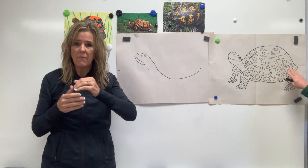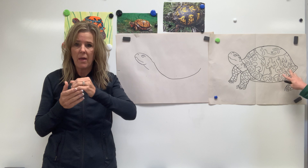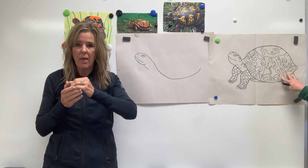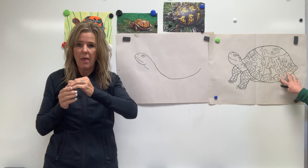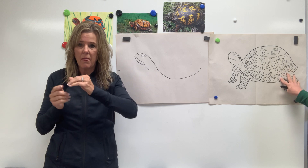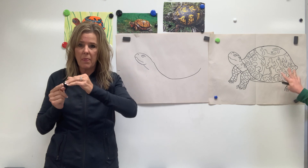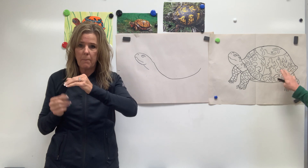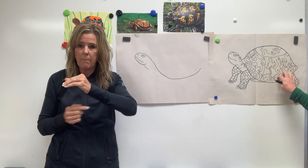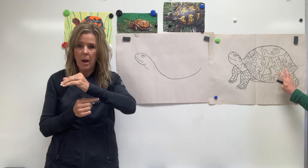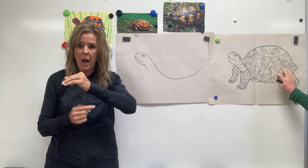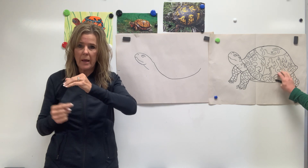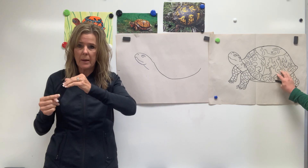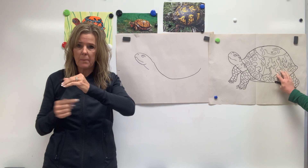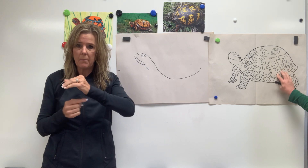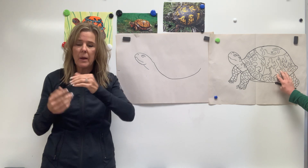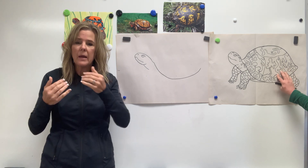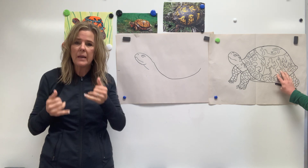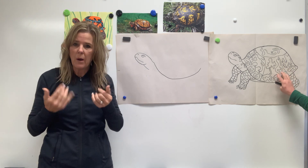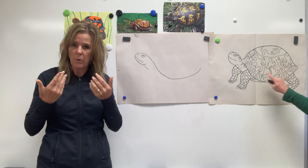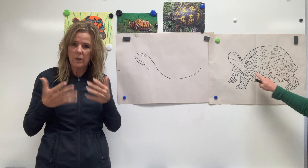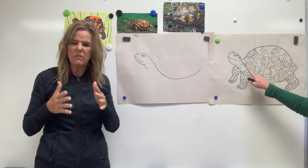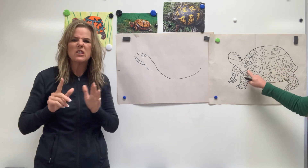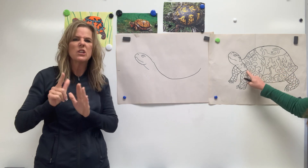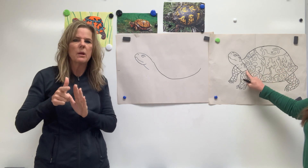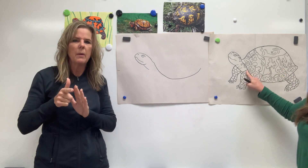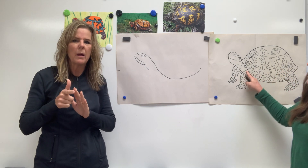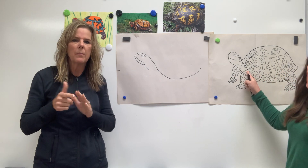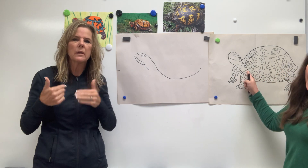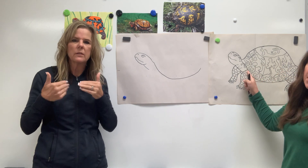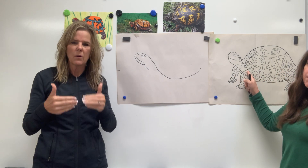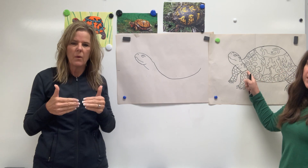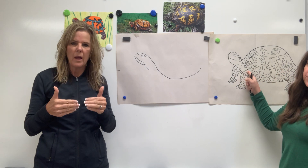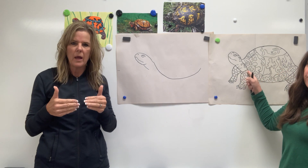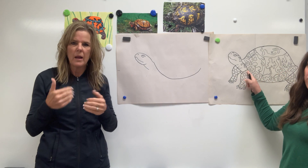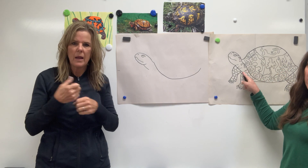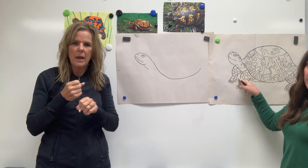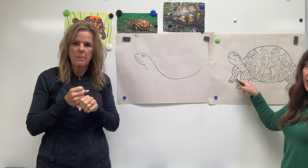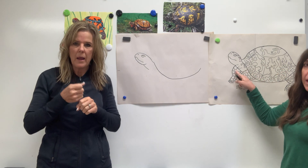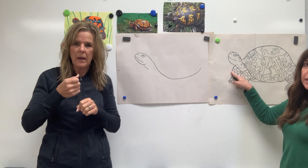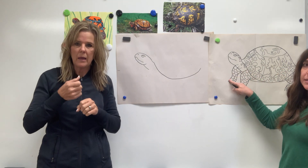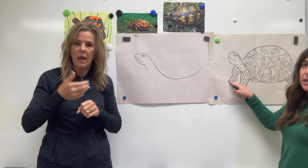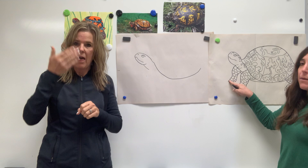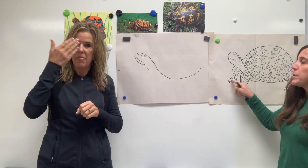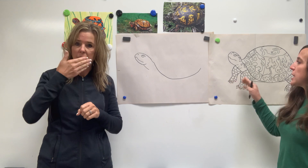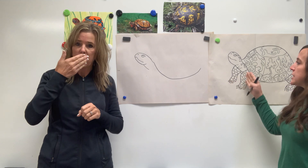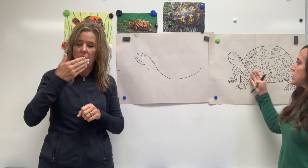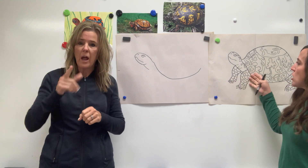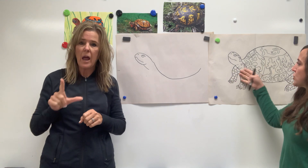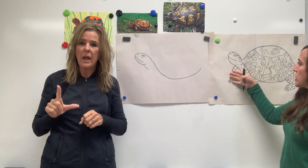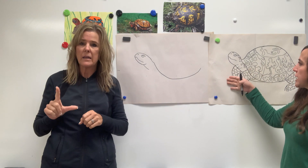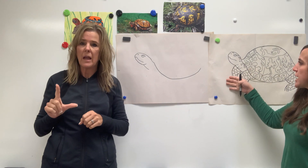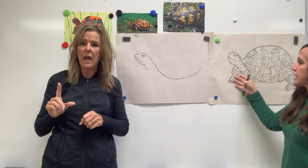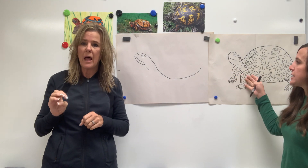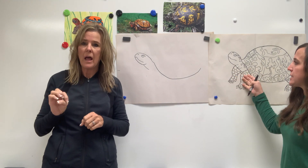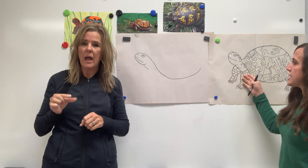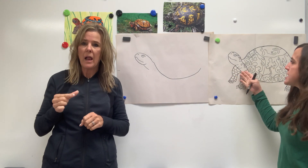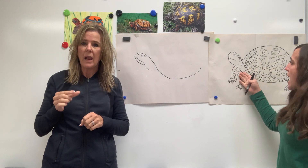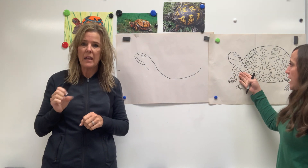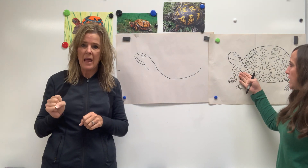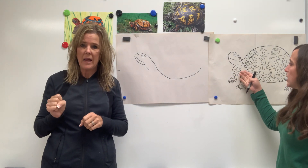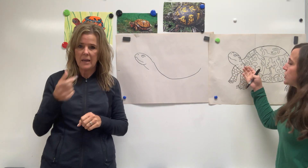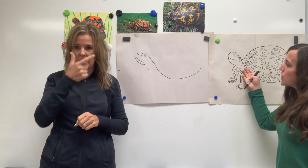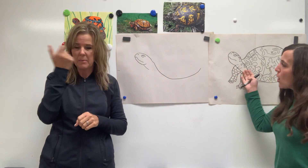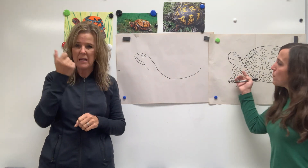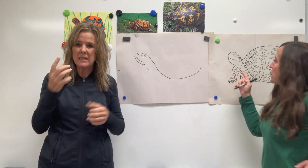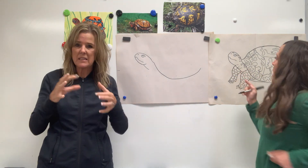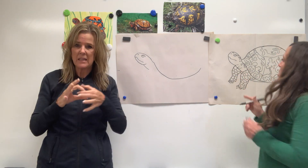shell. Now, it's kind of weird, we're gonna finish the shell in just a minute. Let's go ahead and make the front legs, because it's all sort of connected to the